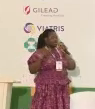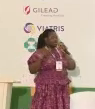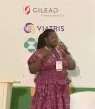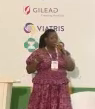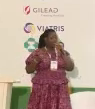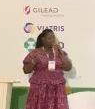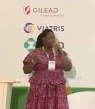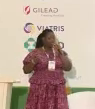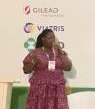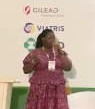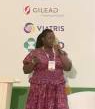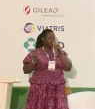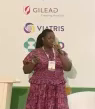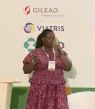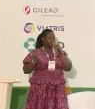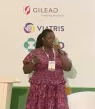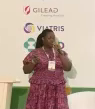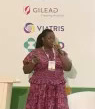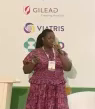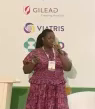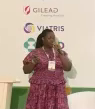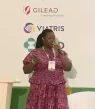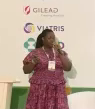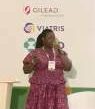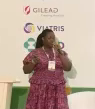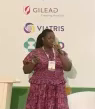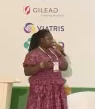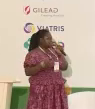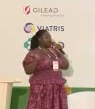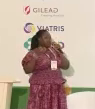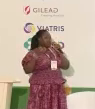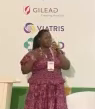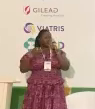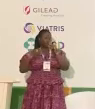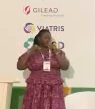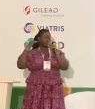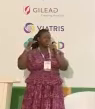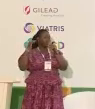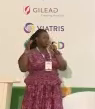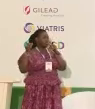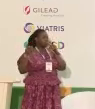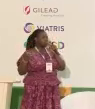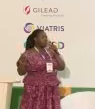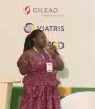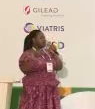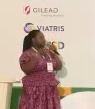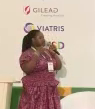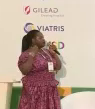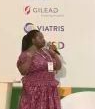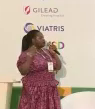basically improving the impact and outcomes of the services which we already provided in the past, but we now took it up a notch to